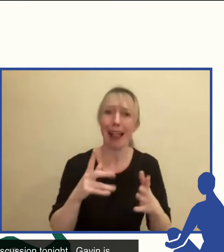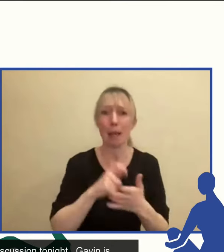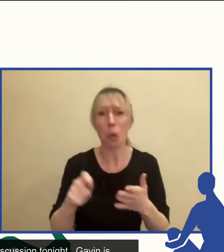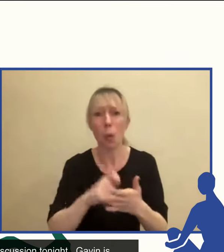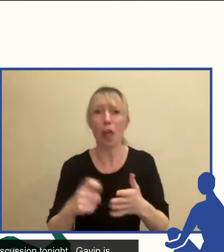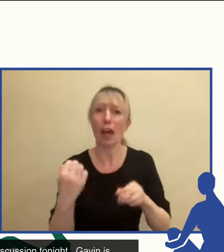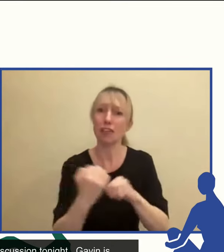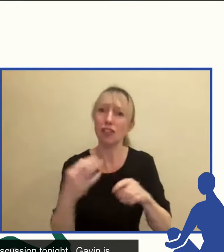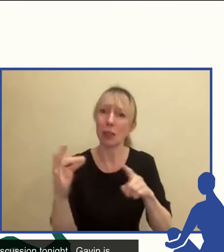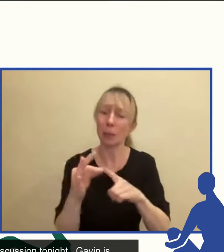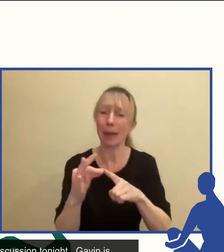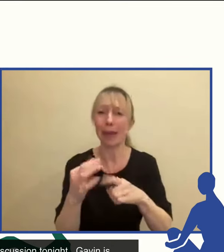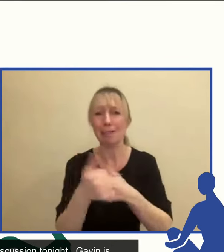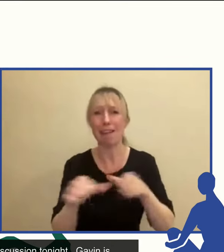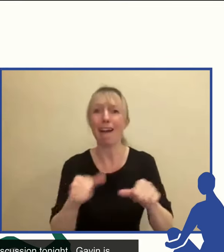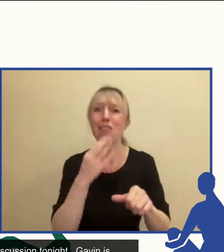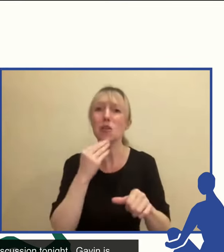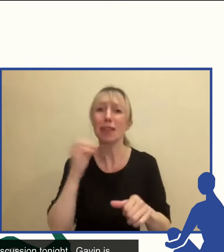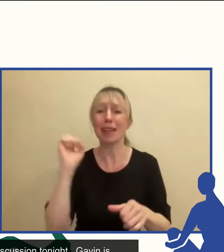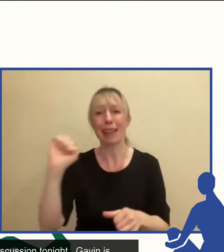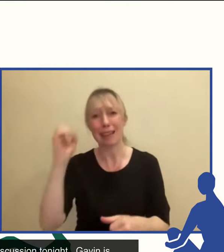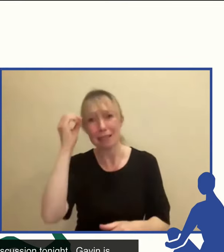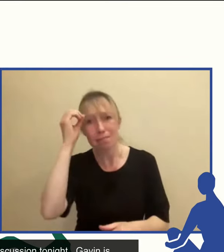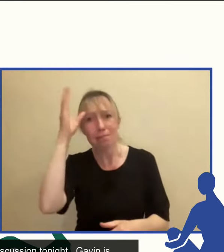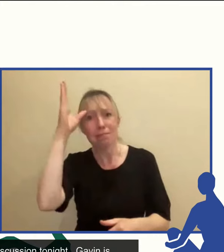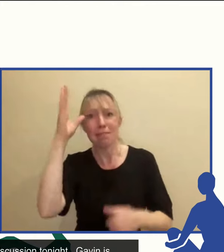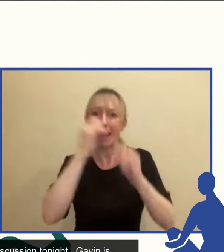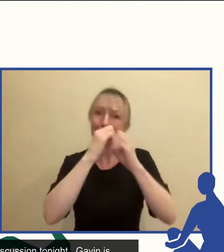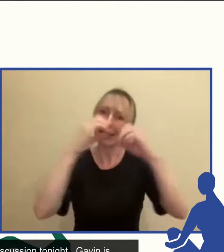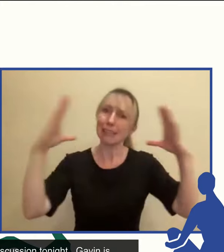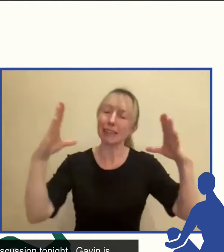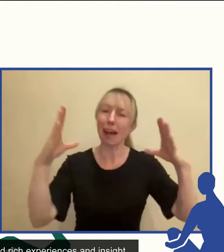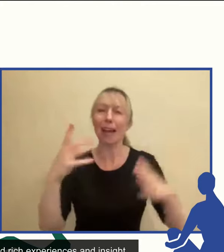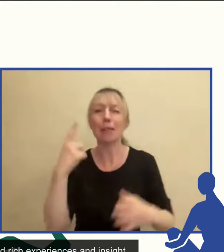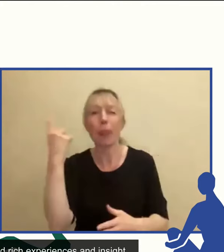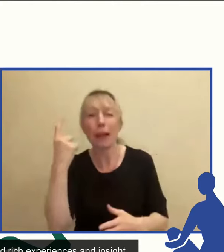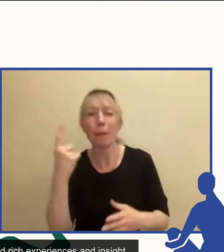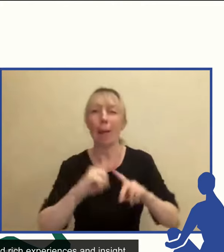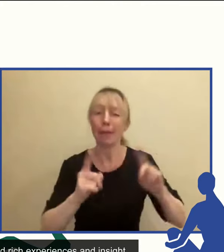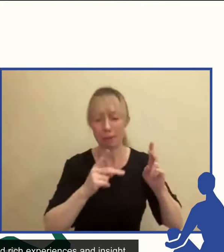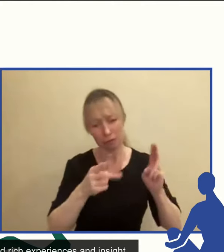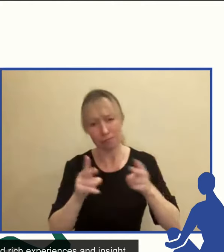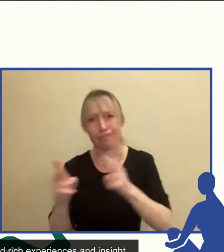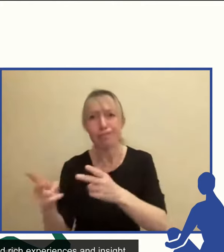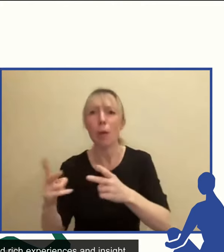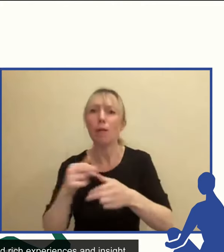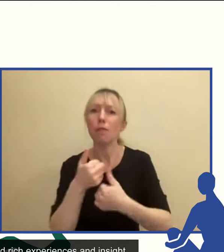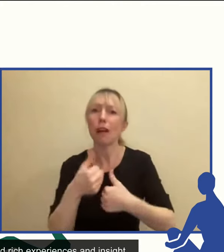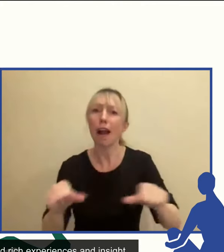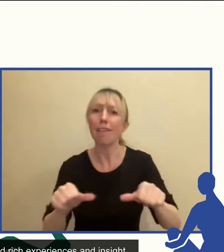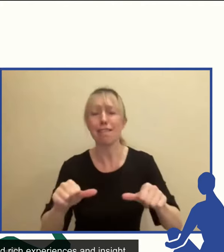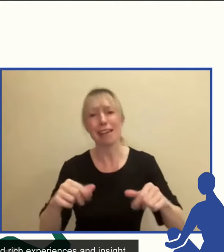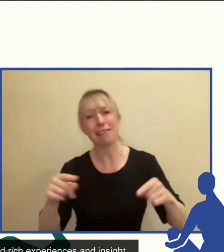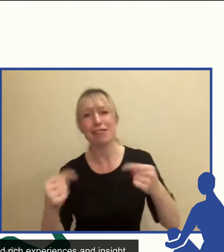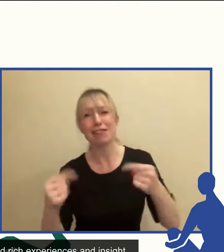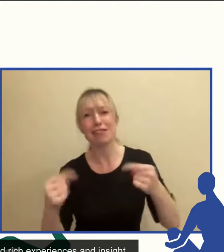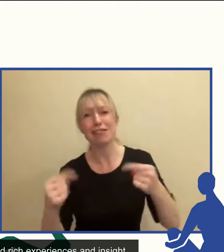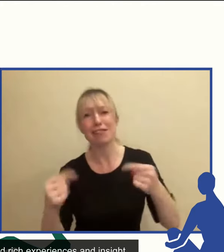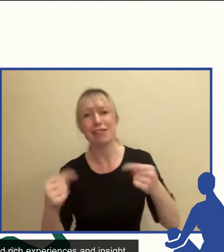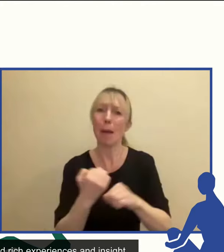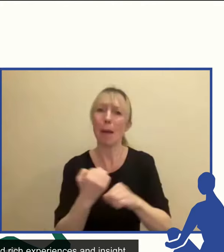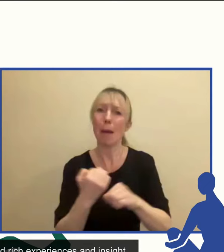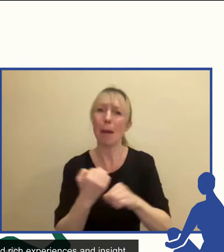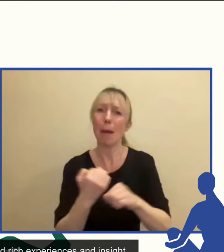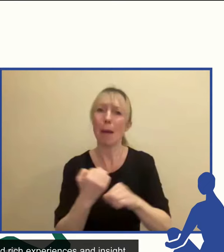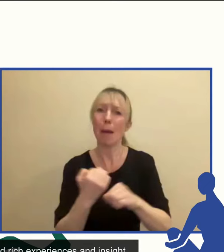on all his rich experiences and insight to look at the many shapes recovery takes and the challenges of making space for it in our modern busy lives.